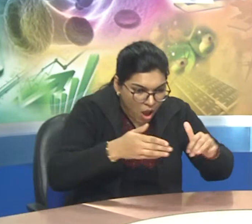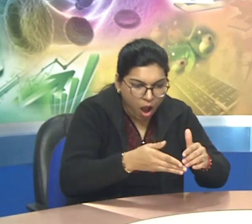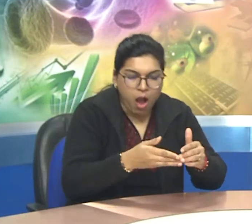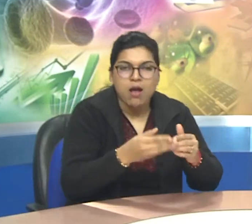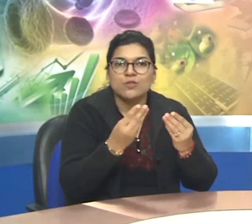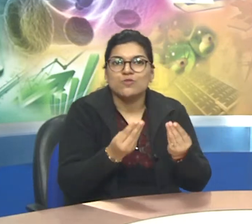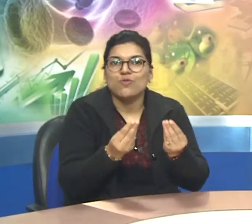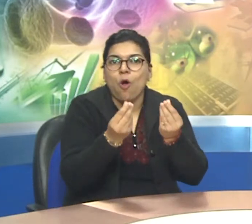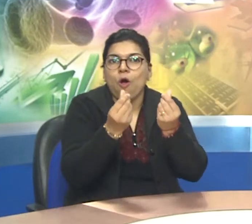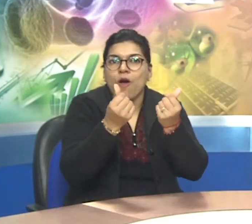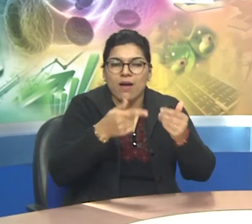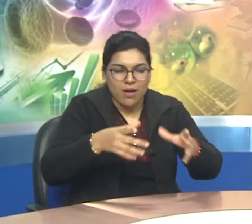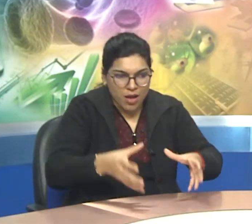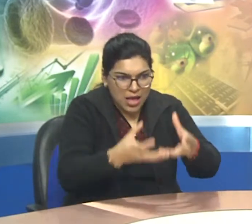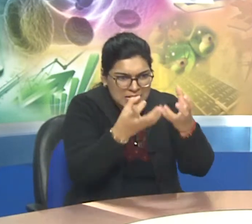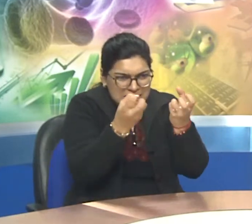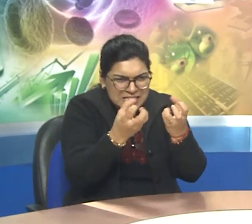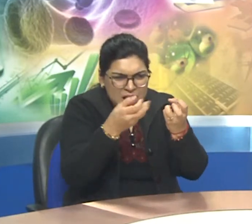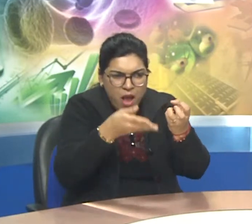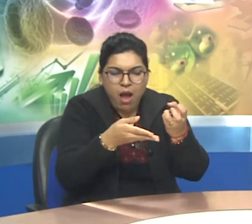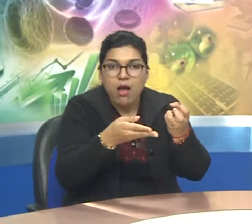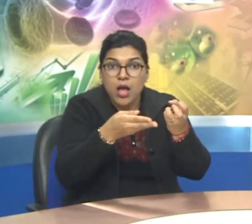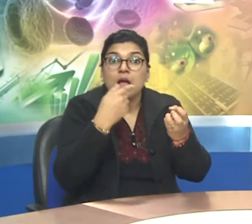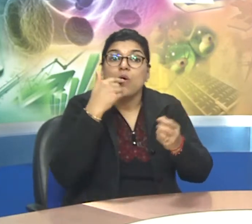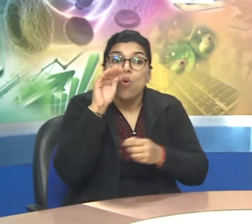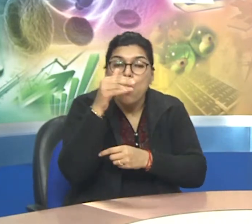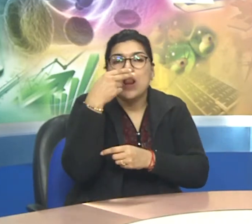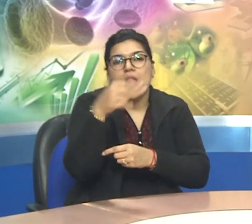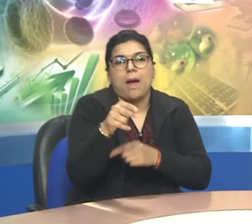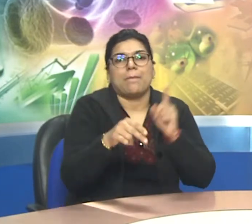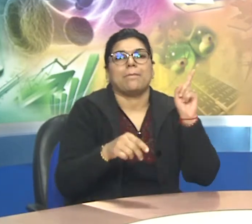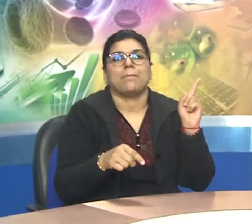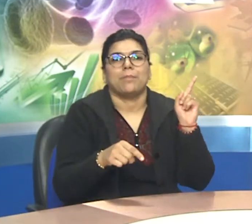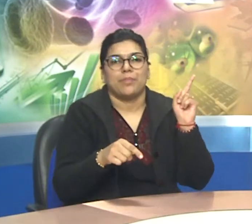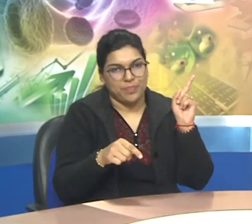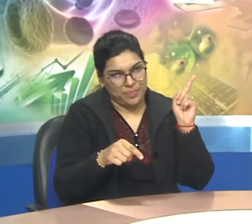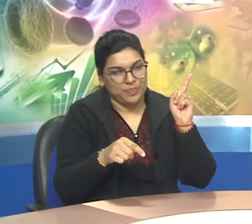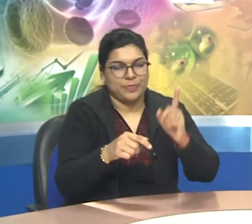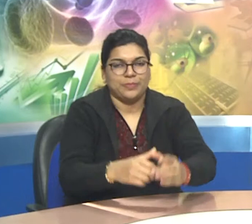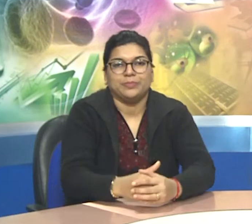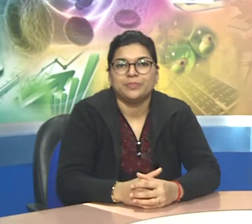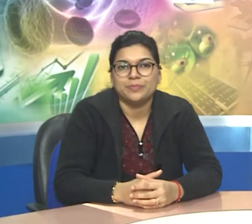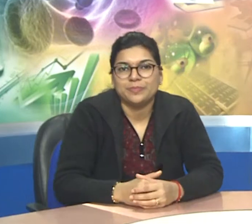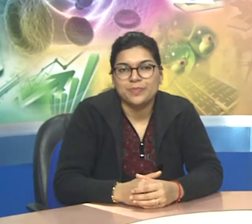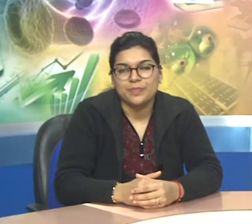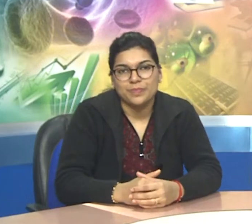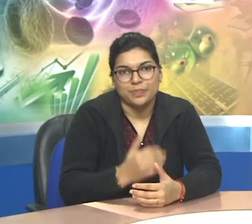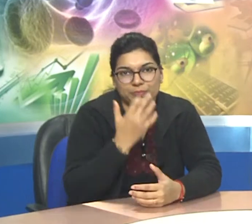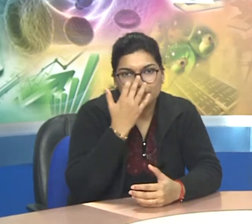made out of the vegetable waste materials.